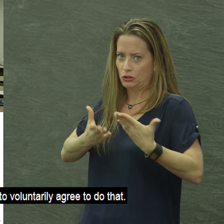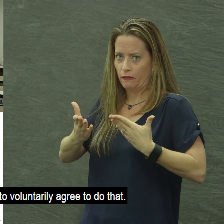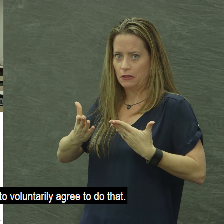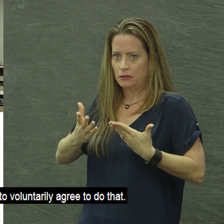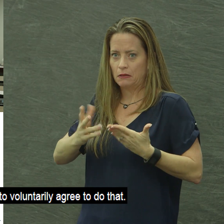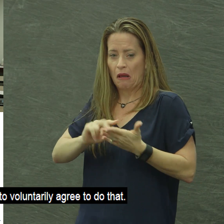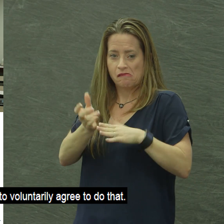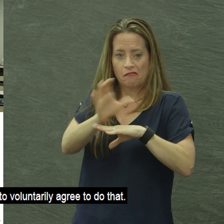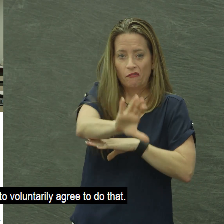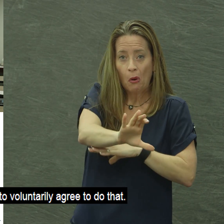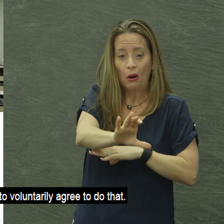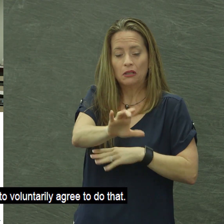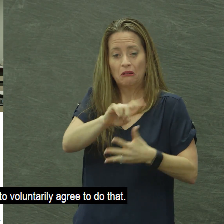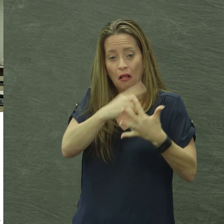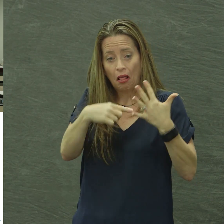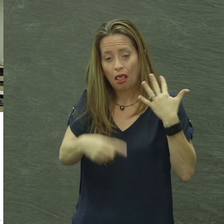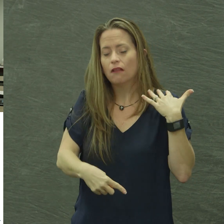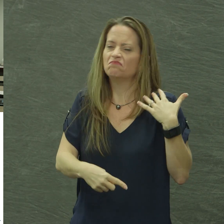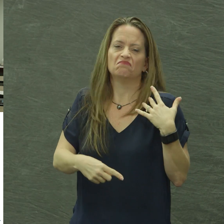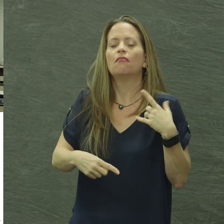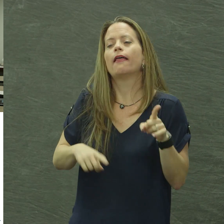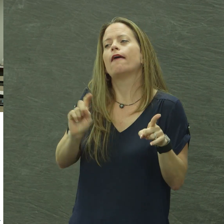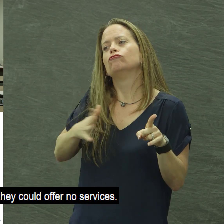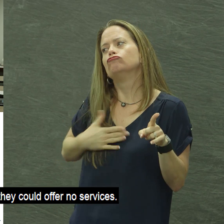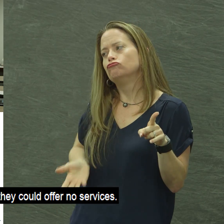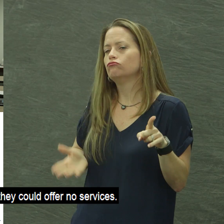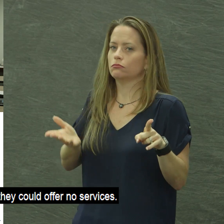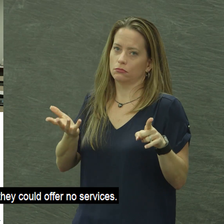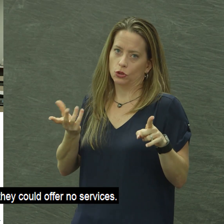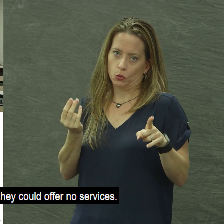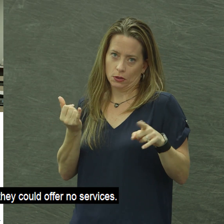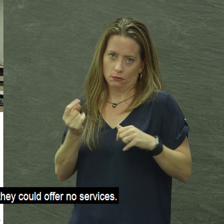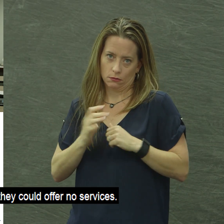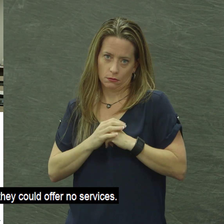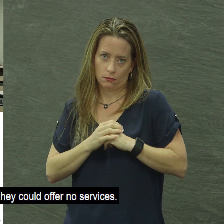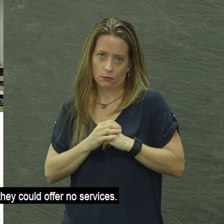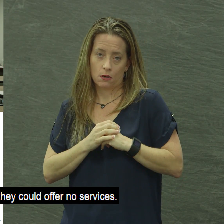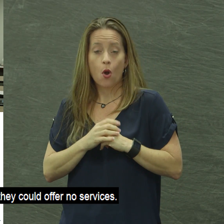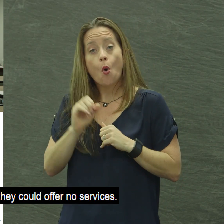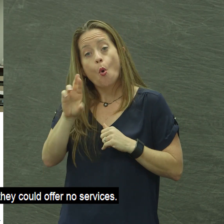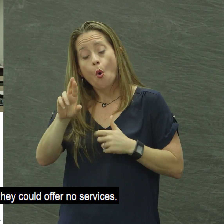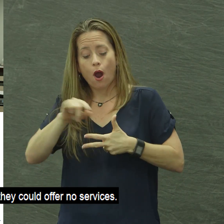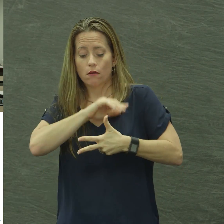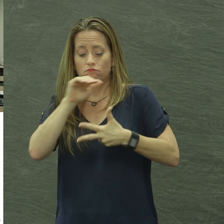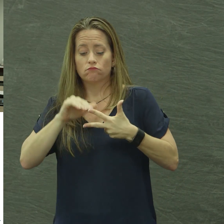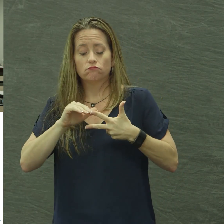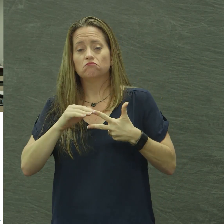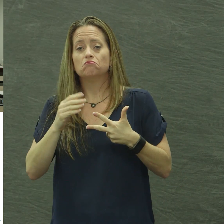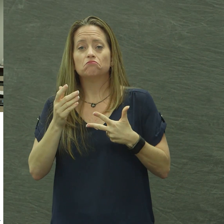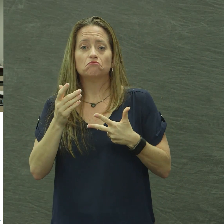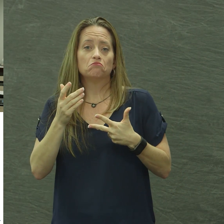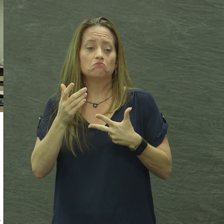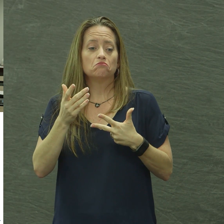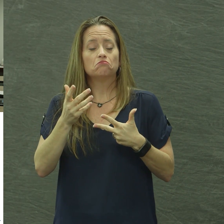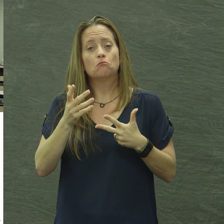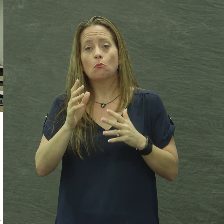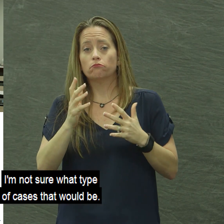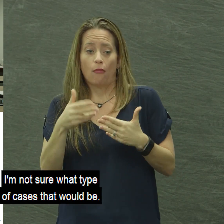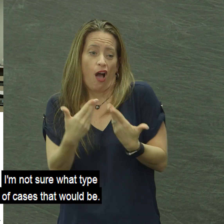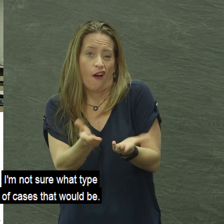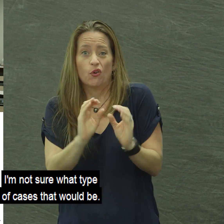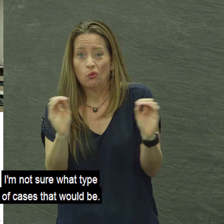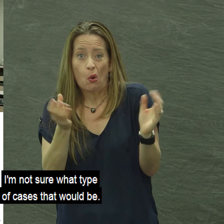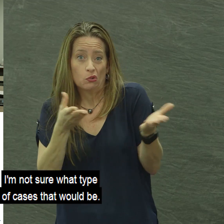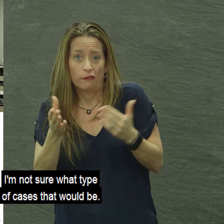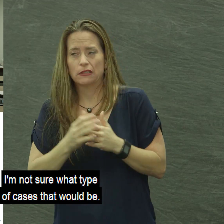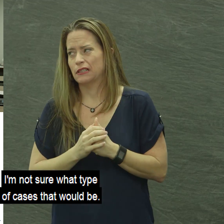to voluntarily agree to do that. Or they could offer no services. I'm